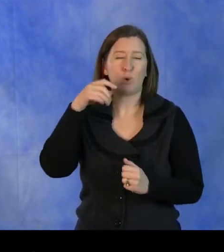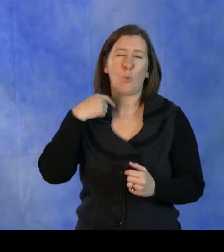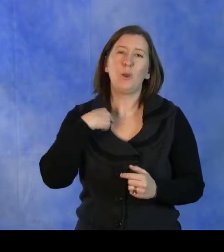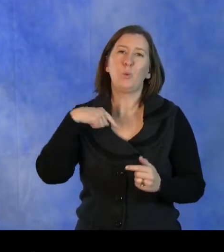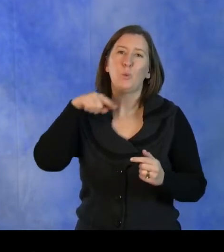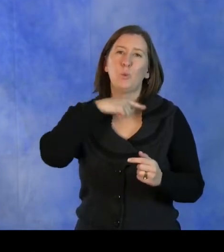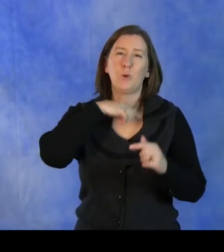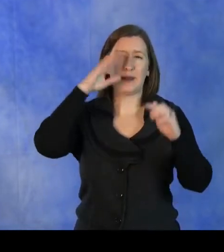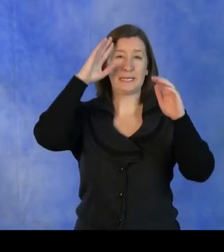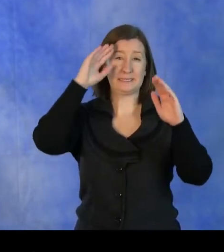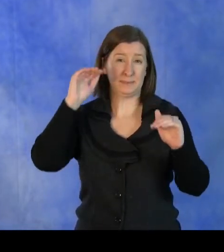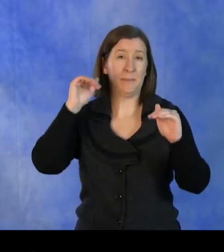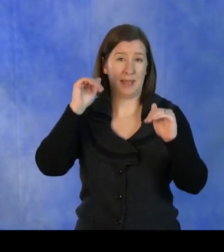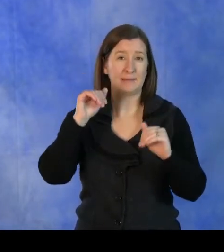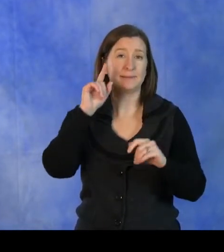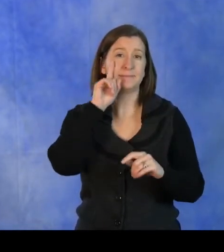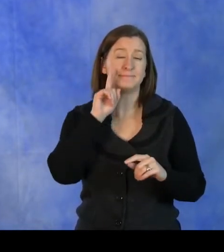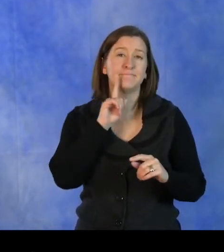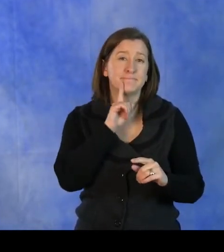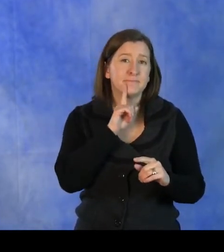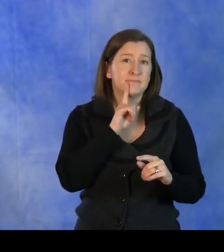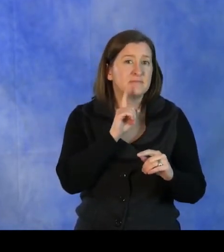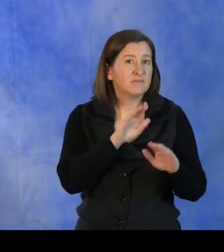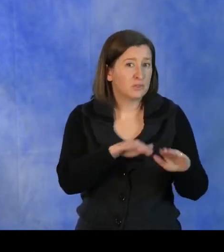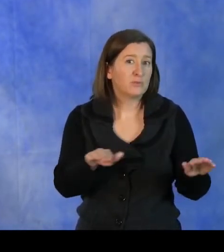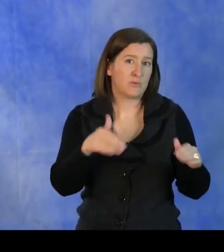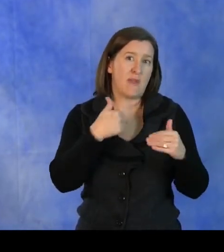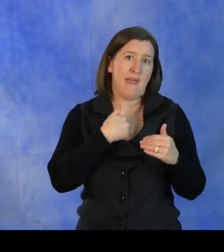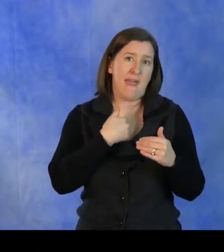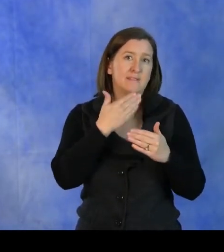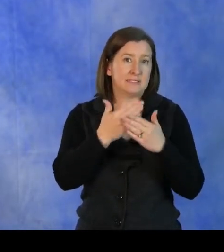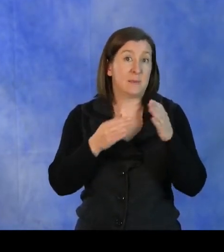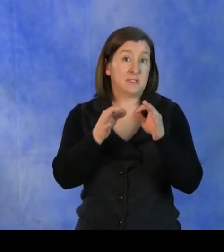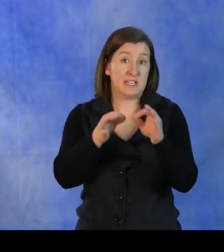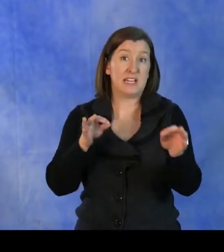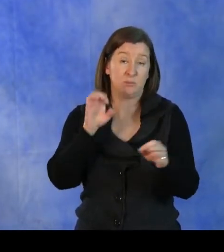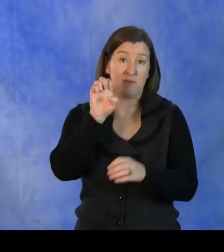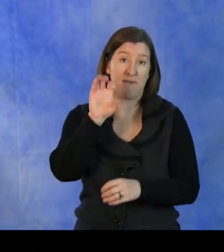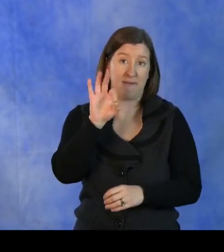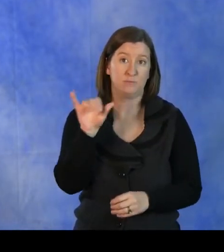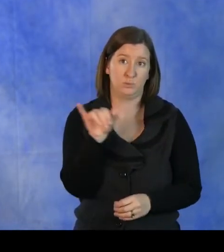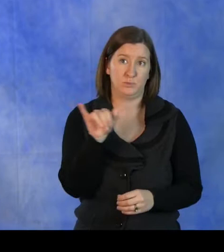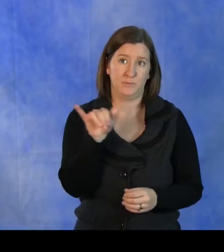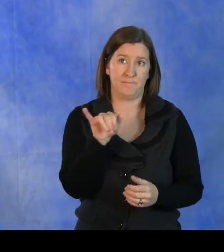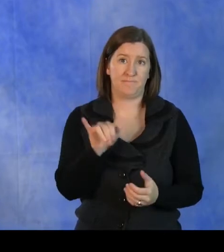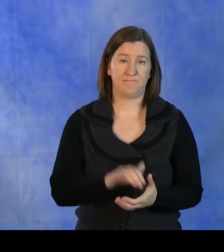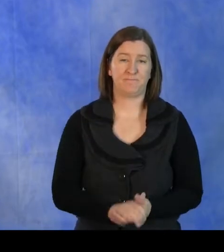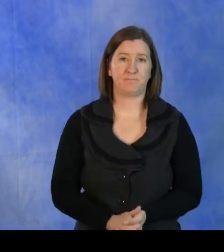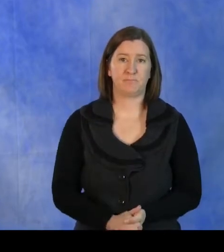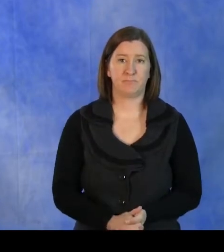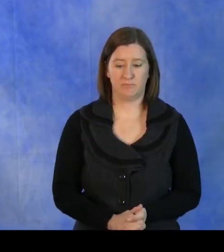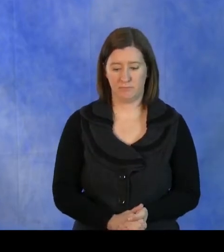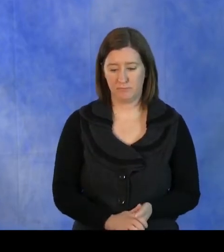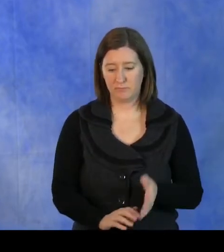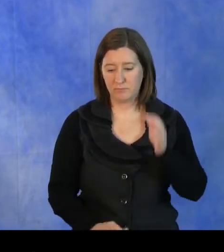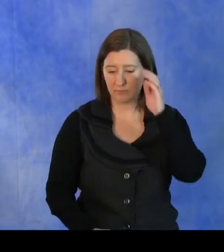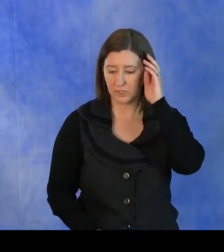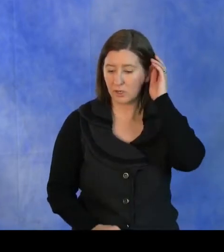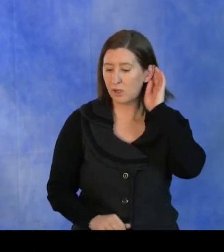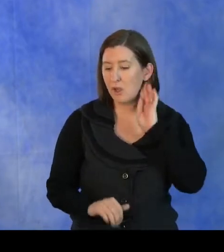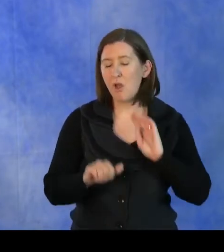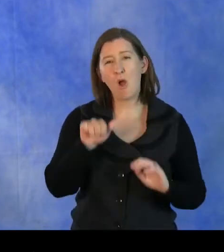and that relating to EF, we do expect deaf children to have some delay with EF as